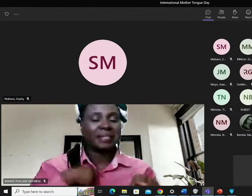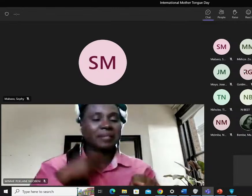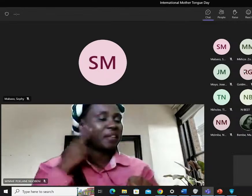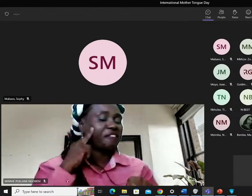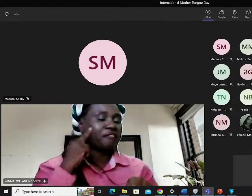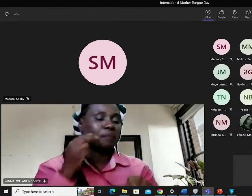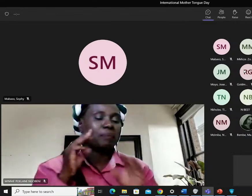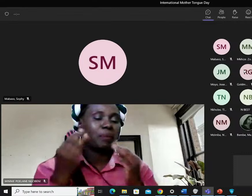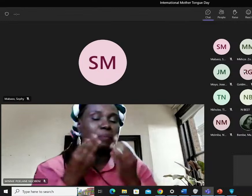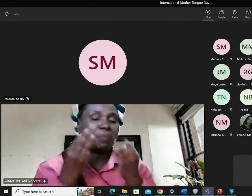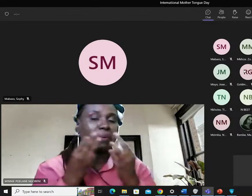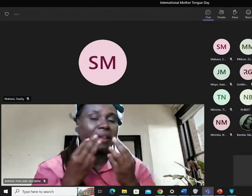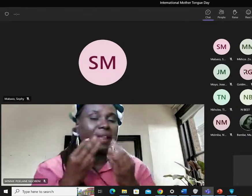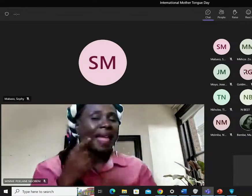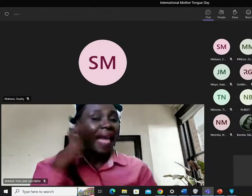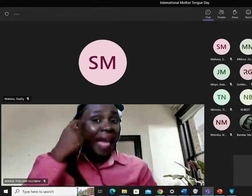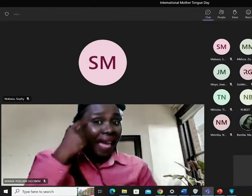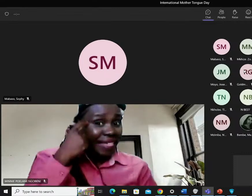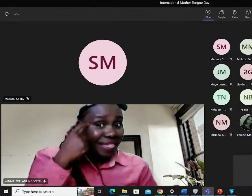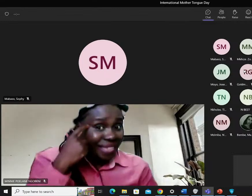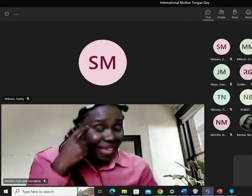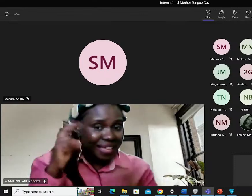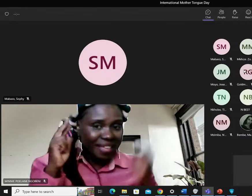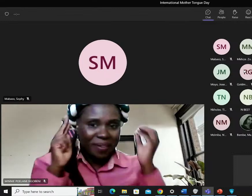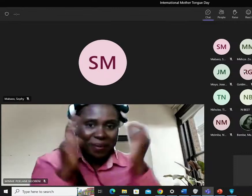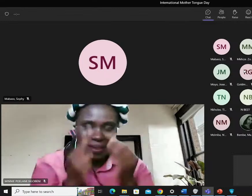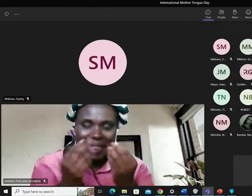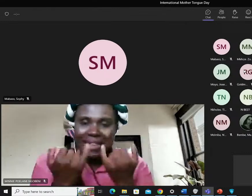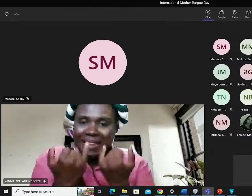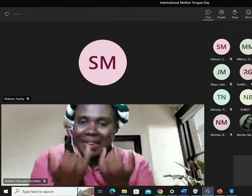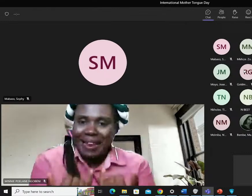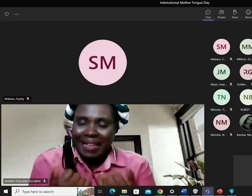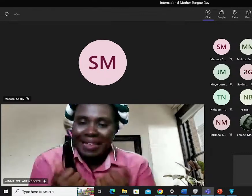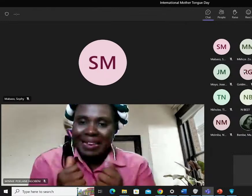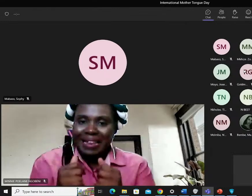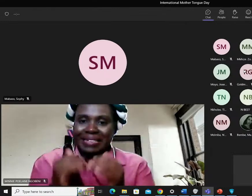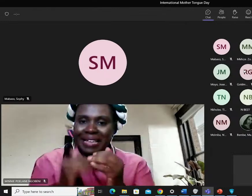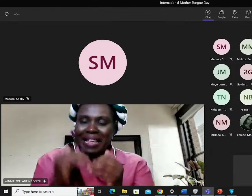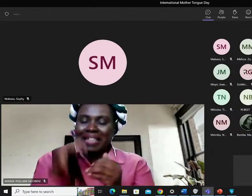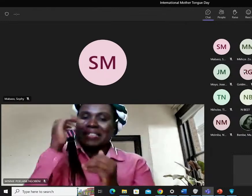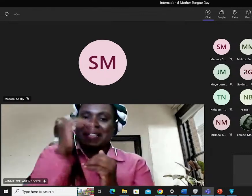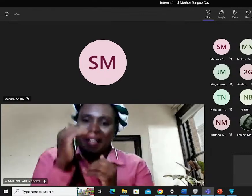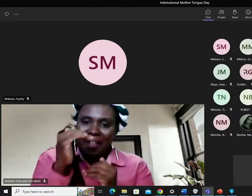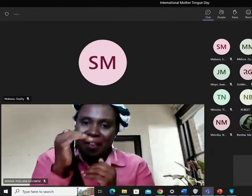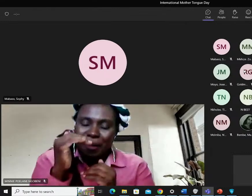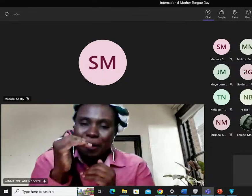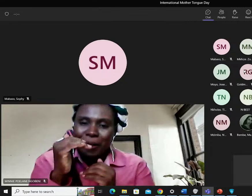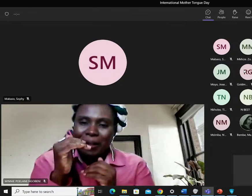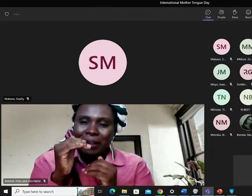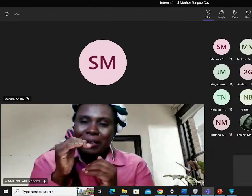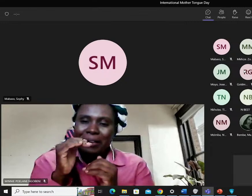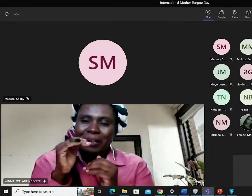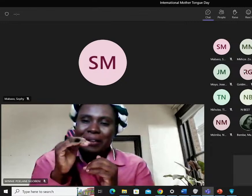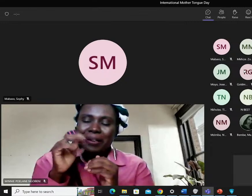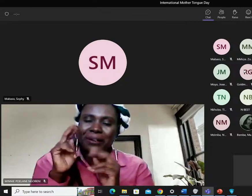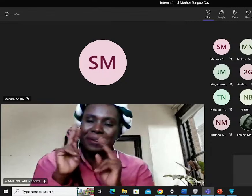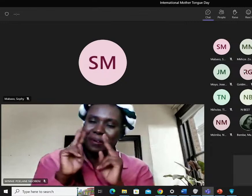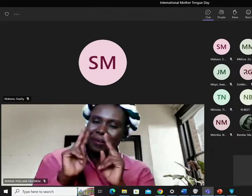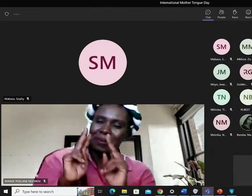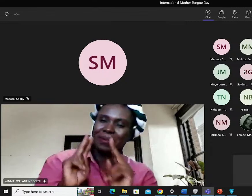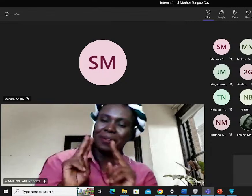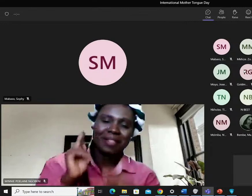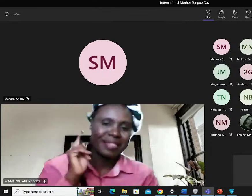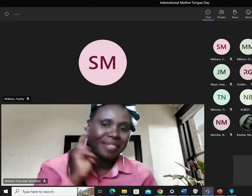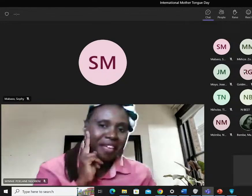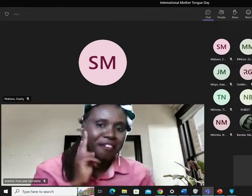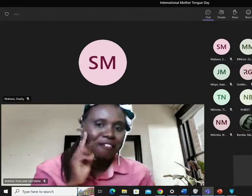And I think UNISA has now taken a step to recognize the deaf.